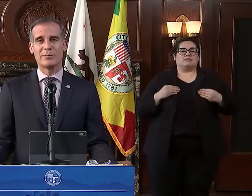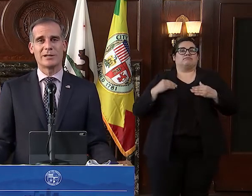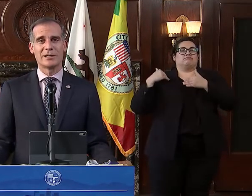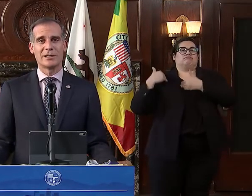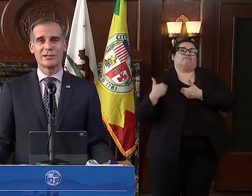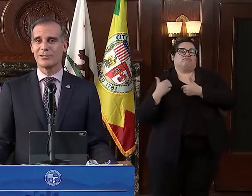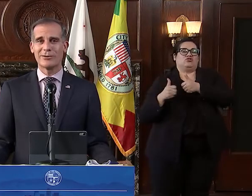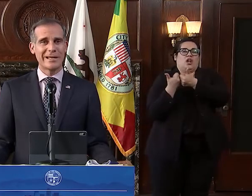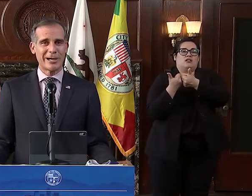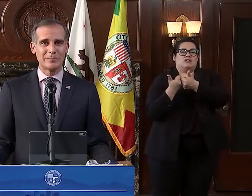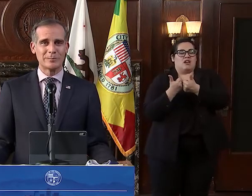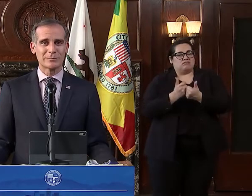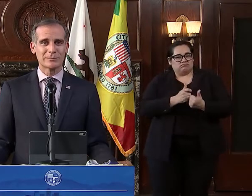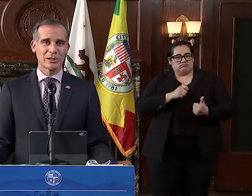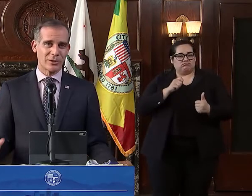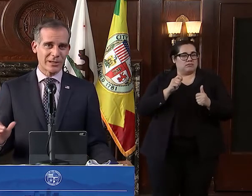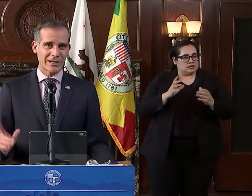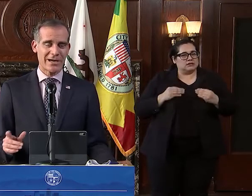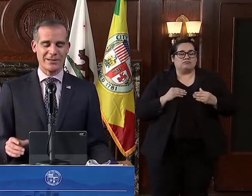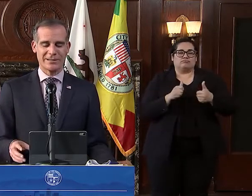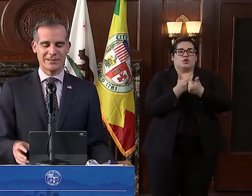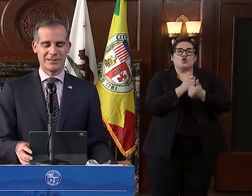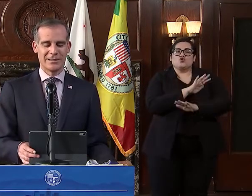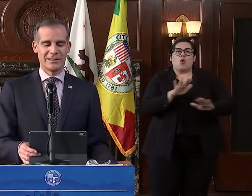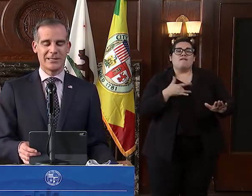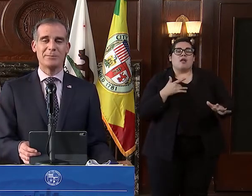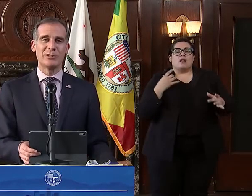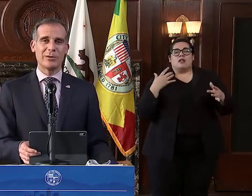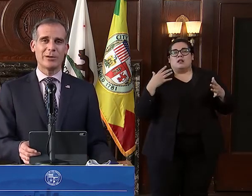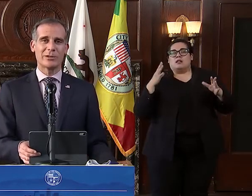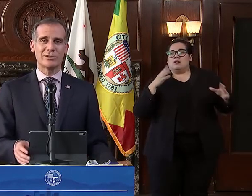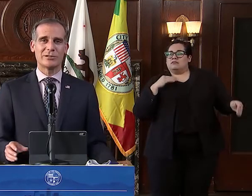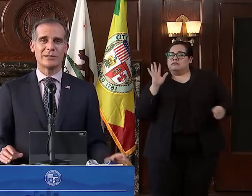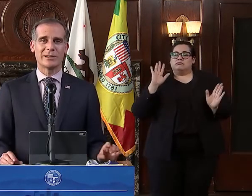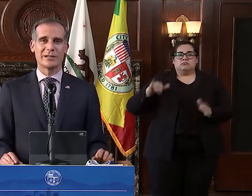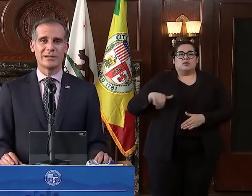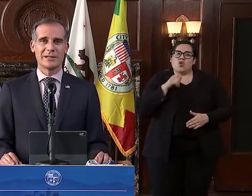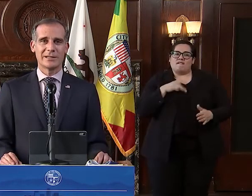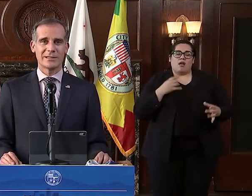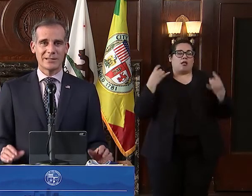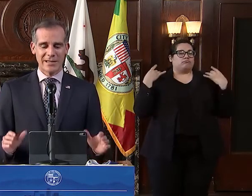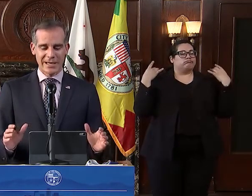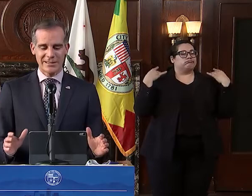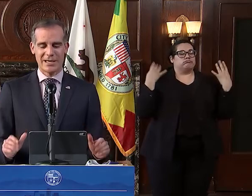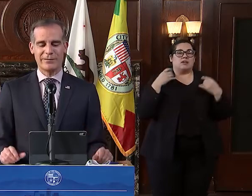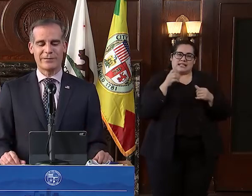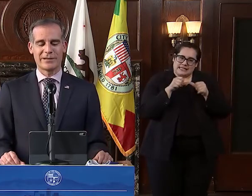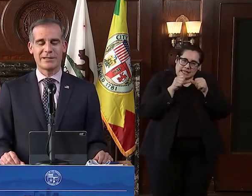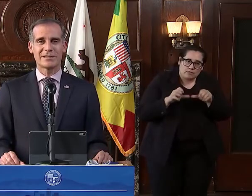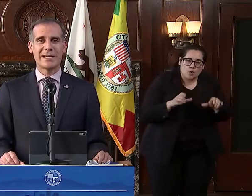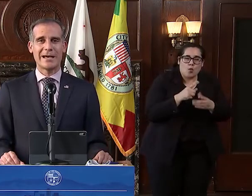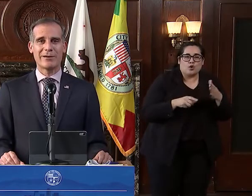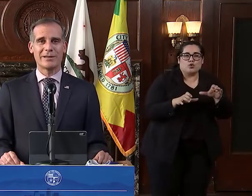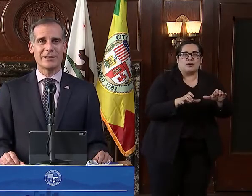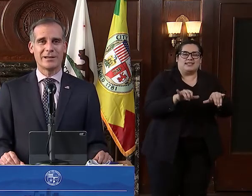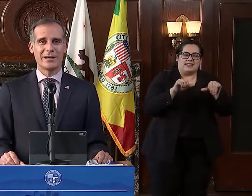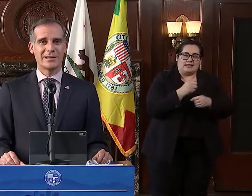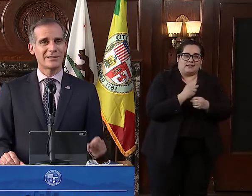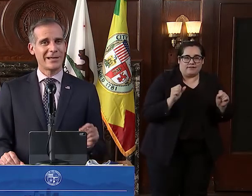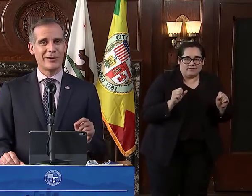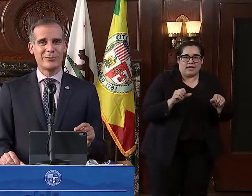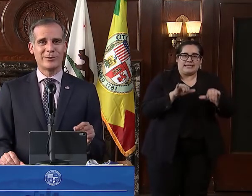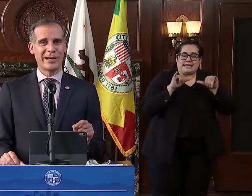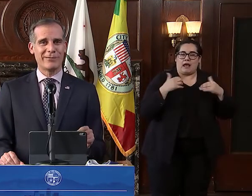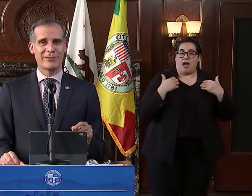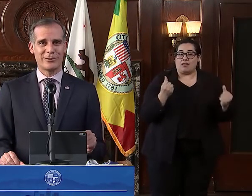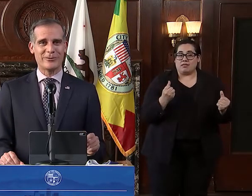this moment. So don't let up, don't get careless, keep doing what you're doing. Stay safe, stay healthy, and